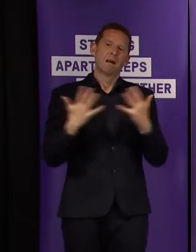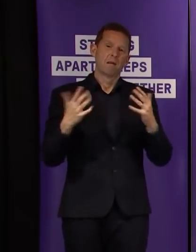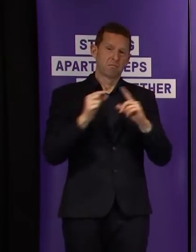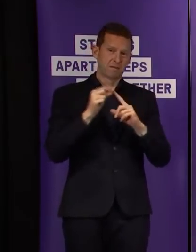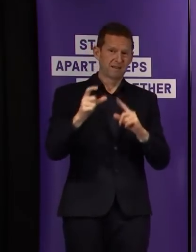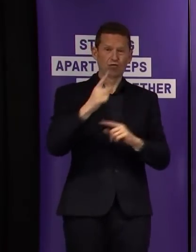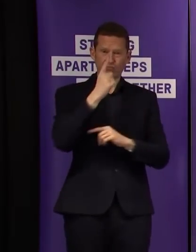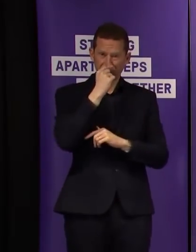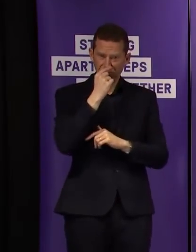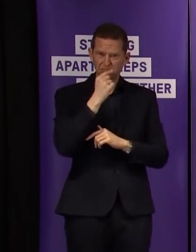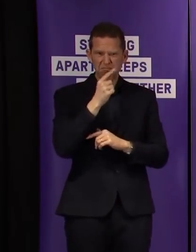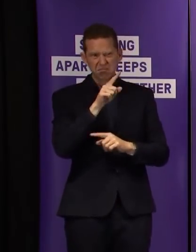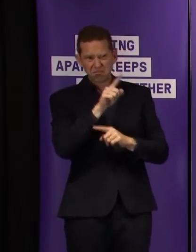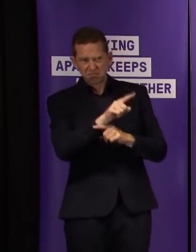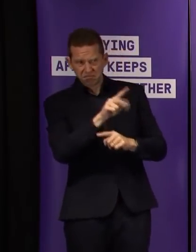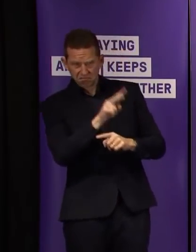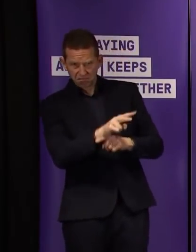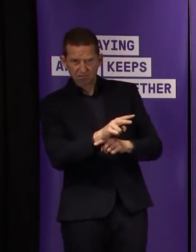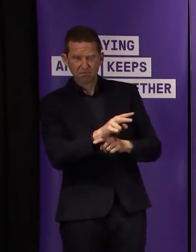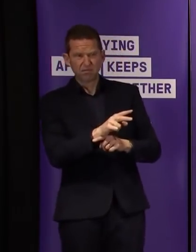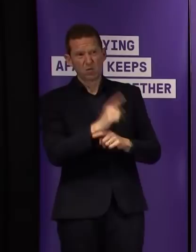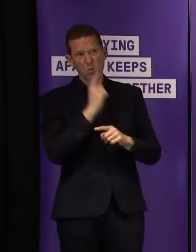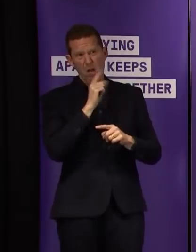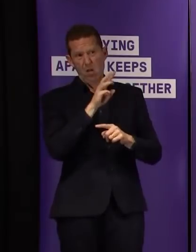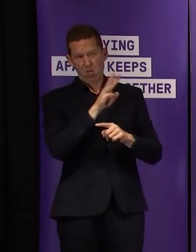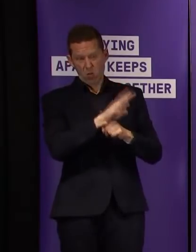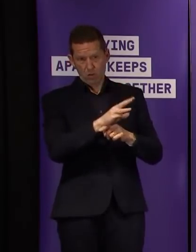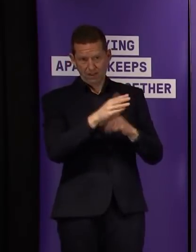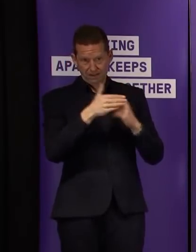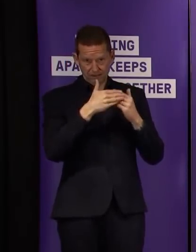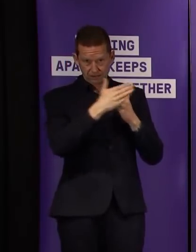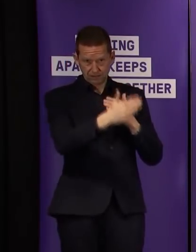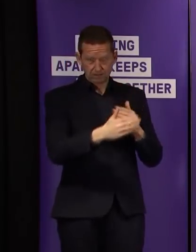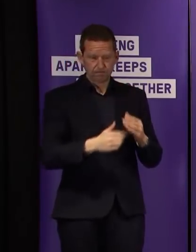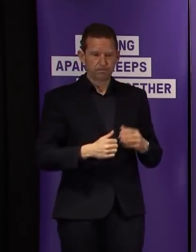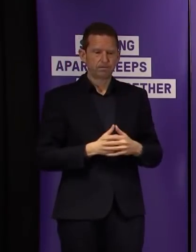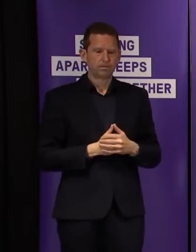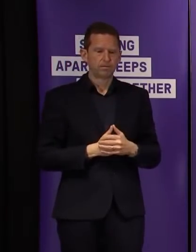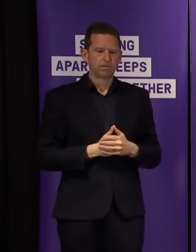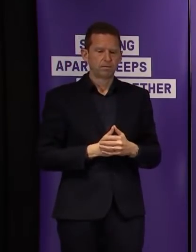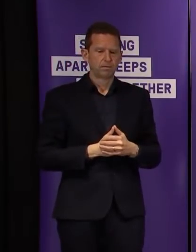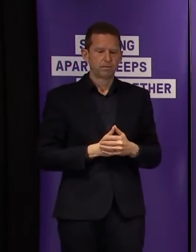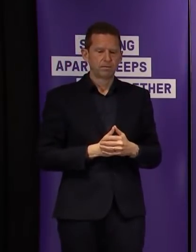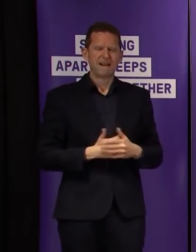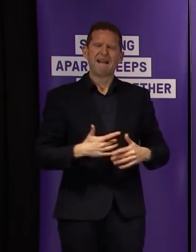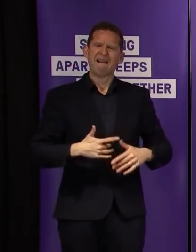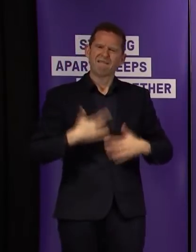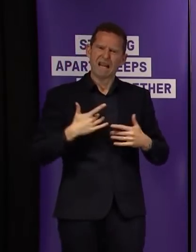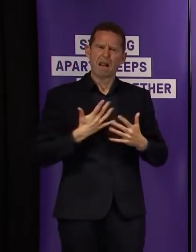of weeks, based on about 3 weeks in total from adding the week to come, it is